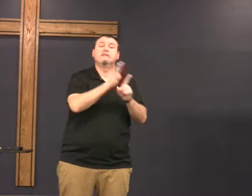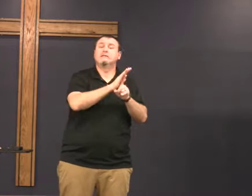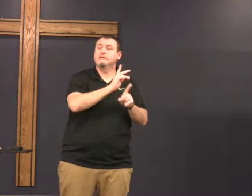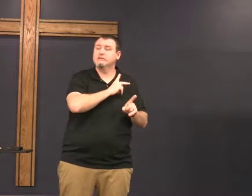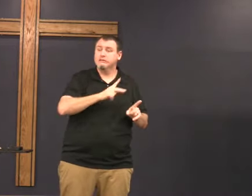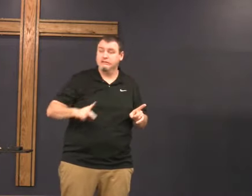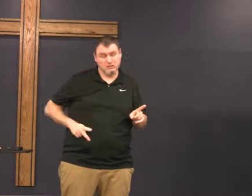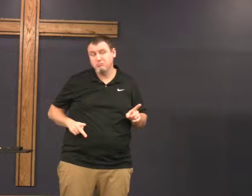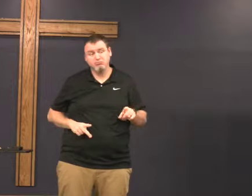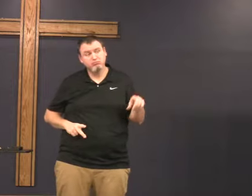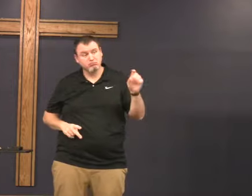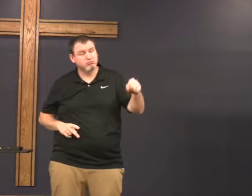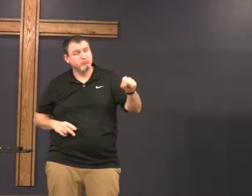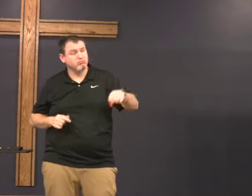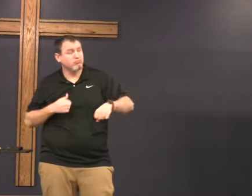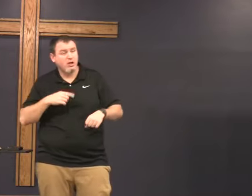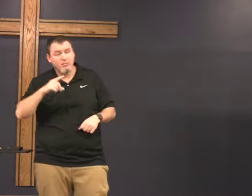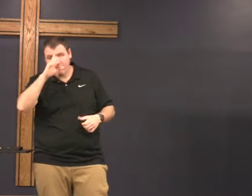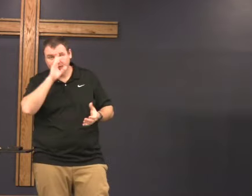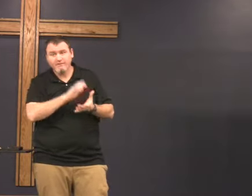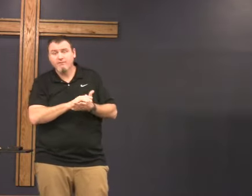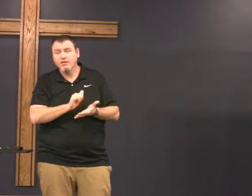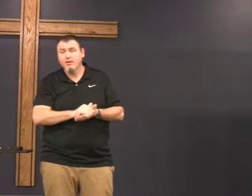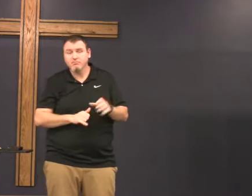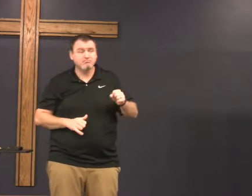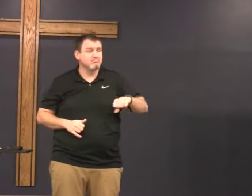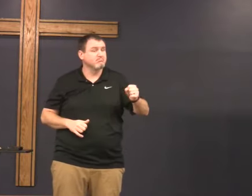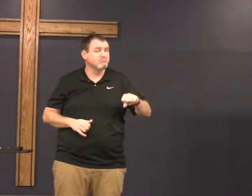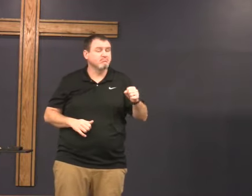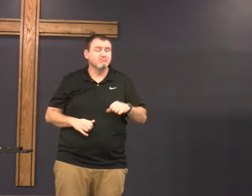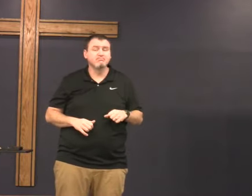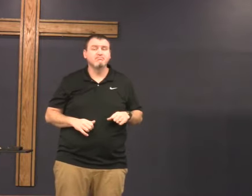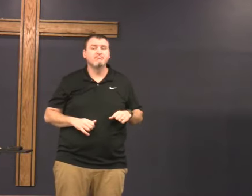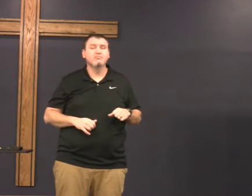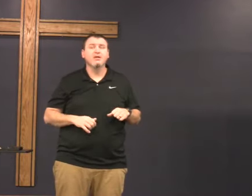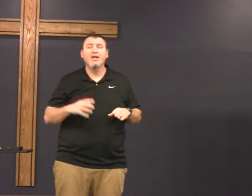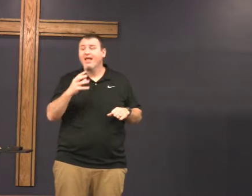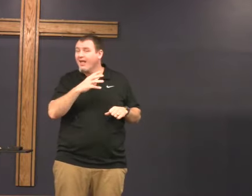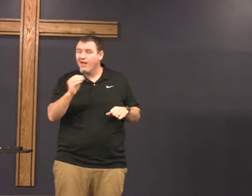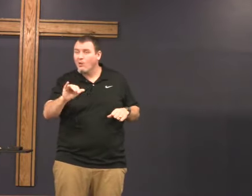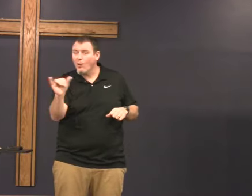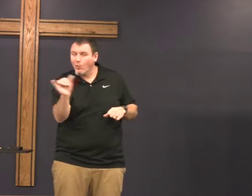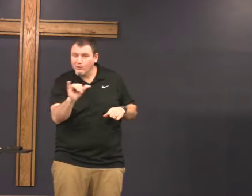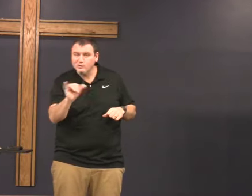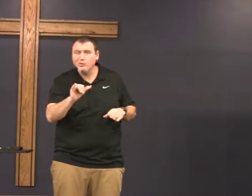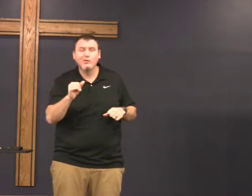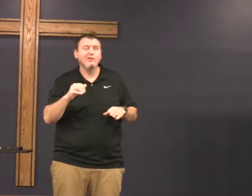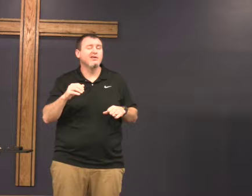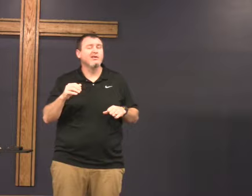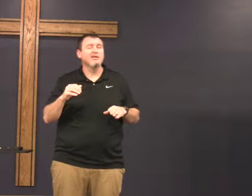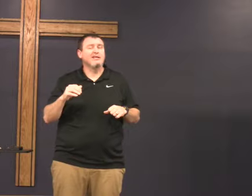culture, but he accepts God as his king. I truly believe that. And also,